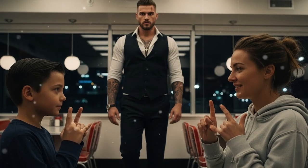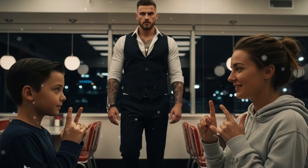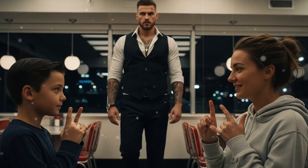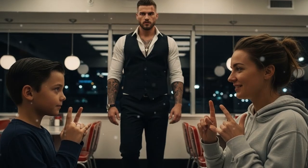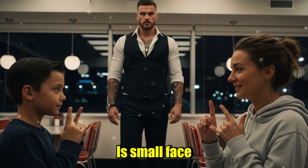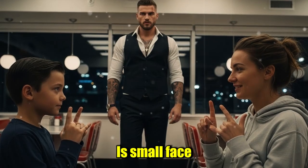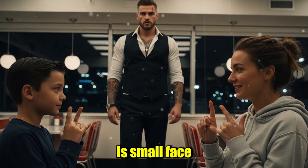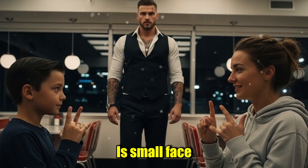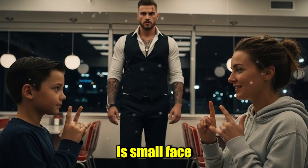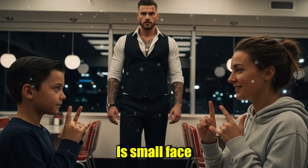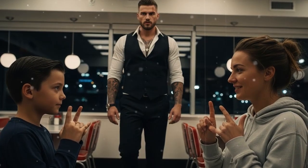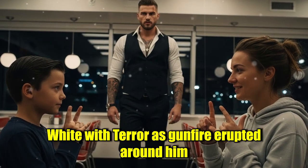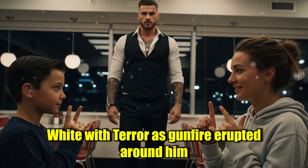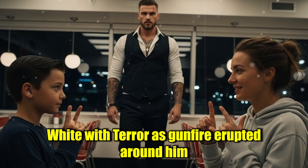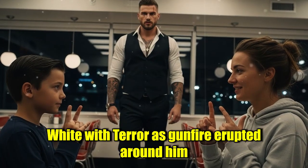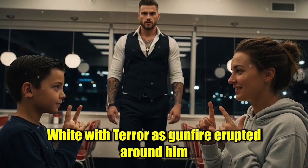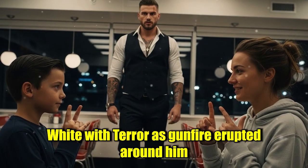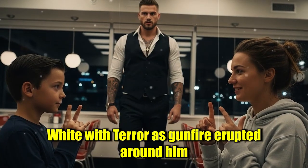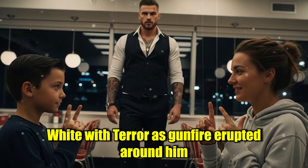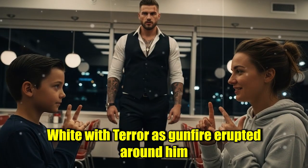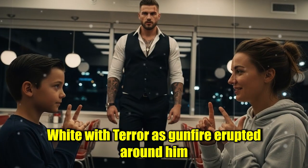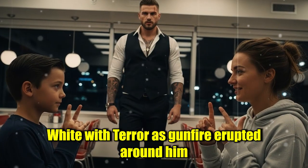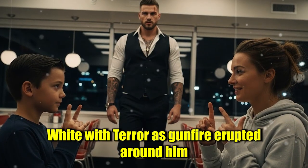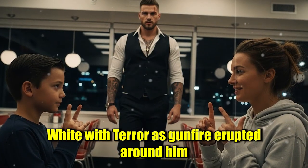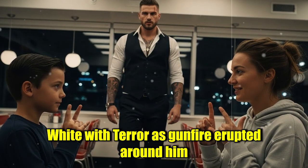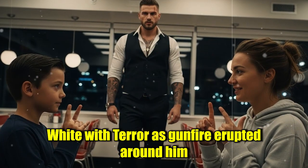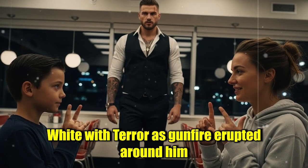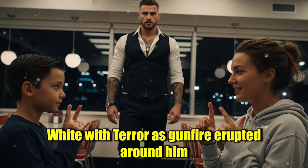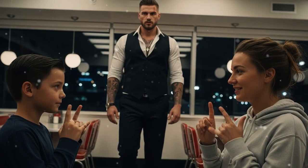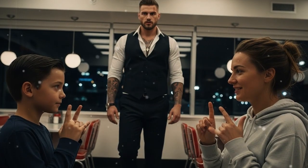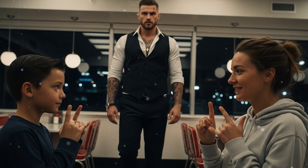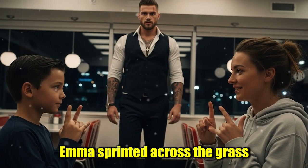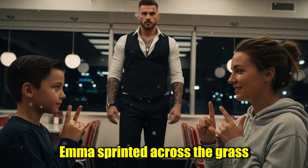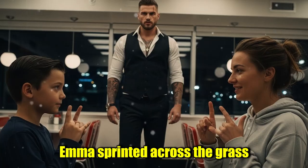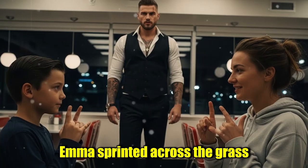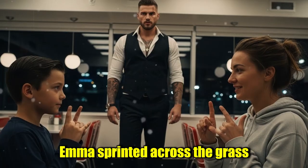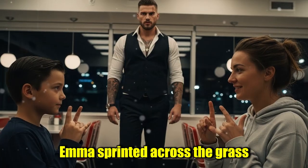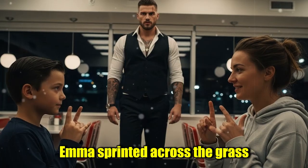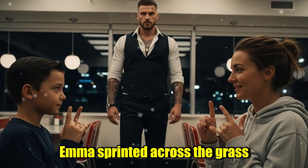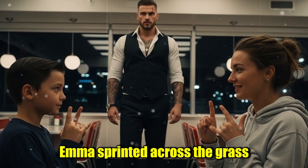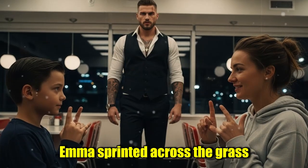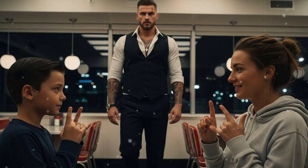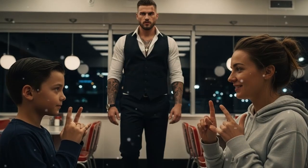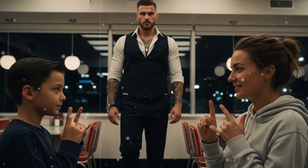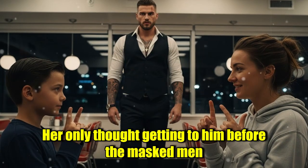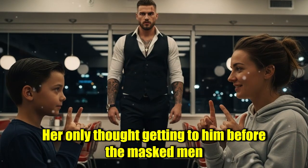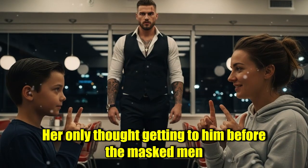edge, his small face white with terror as gunfire erupted around him. Emma sprinted across the grass, her only